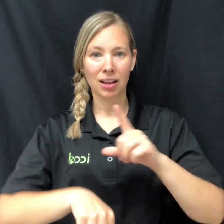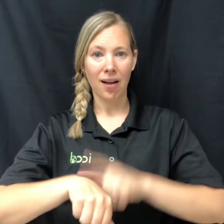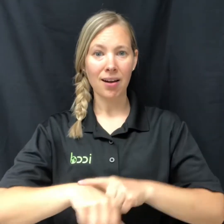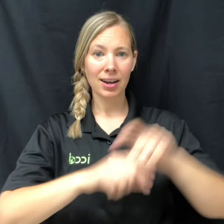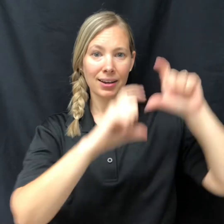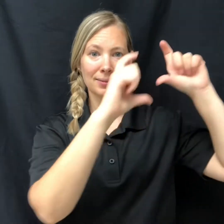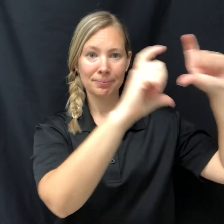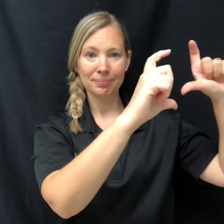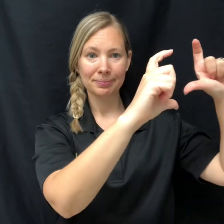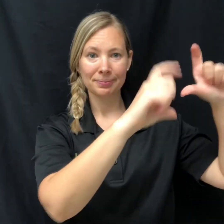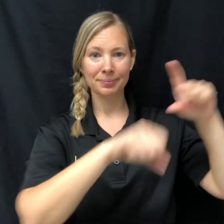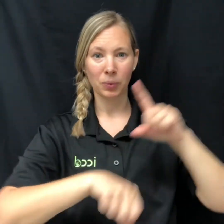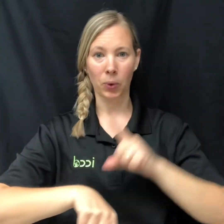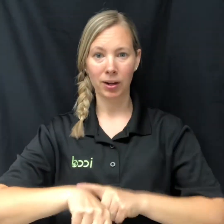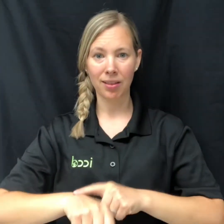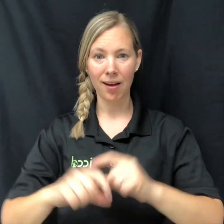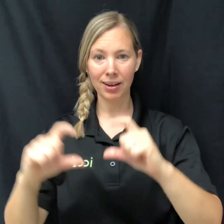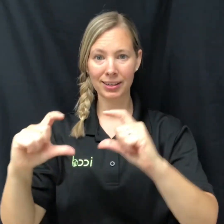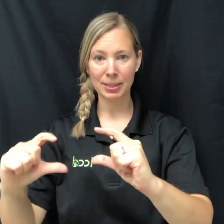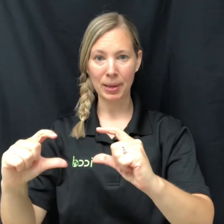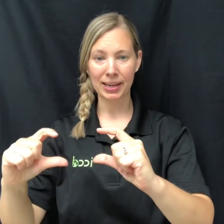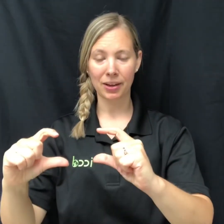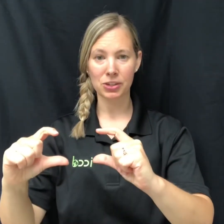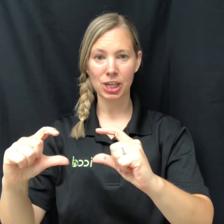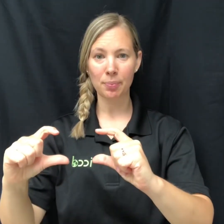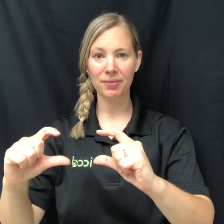Clock or clock, depending on the shape of it.